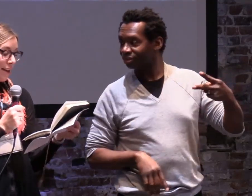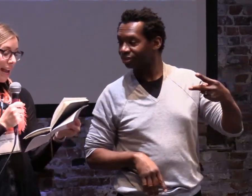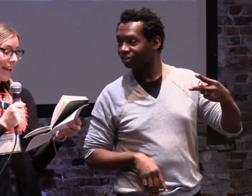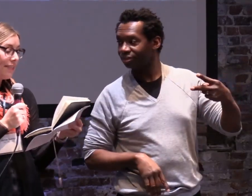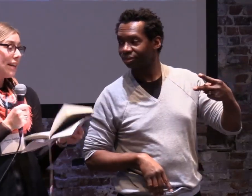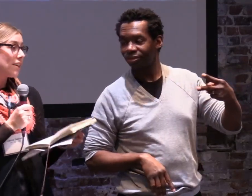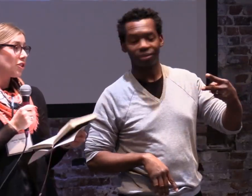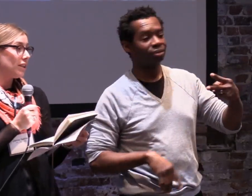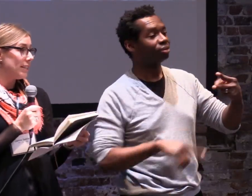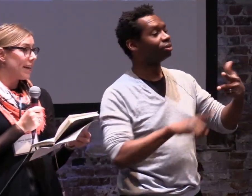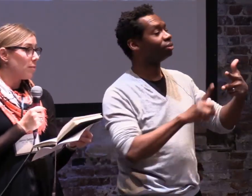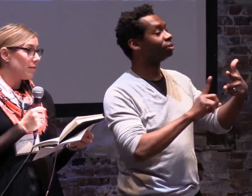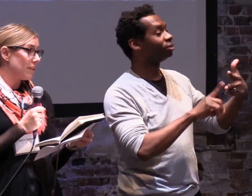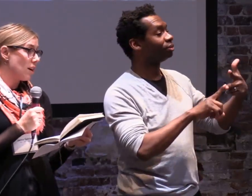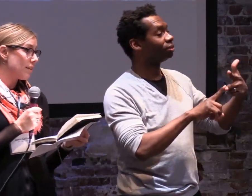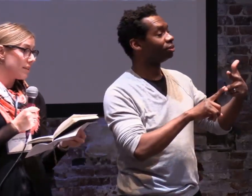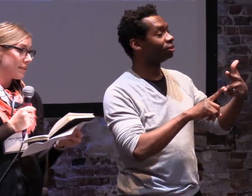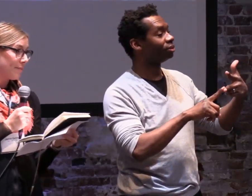and the National Endowment for the Arts.